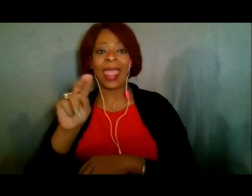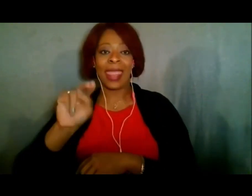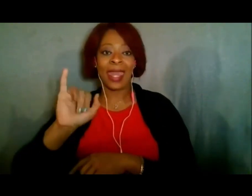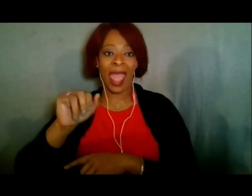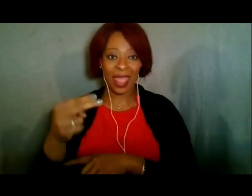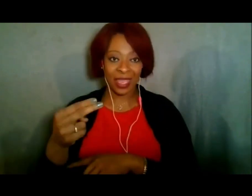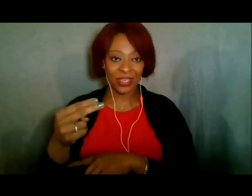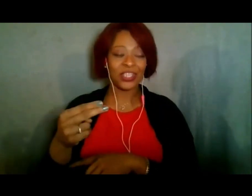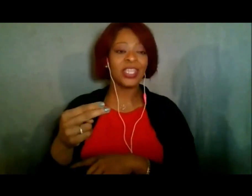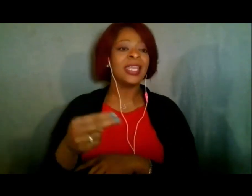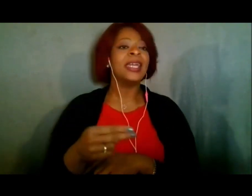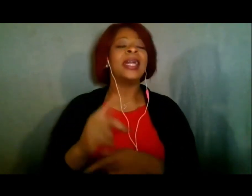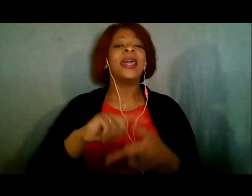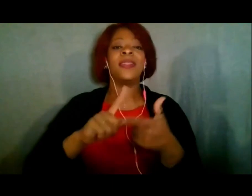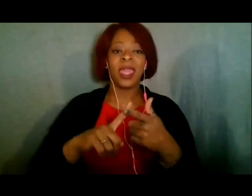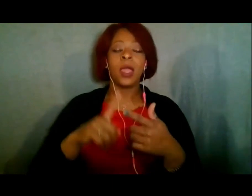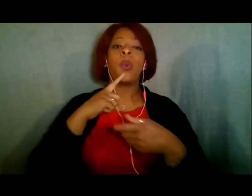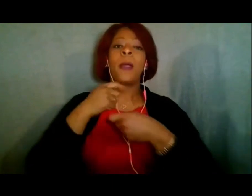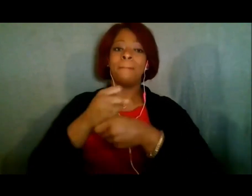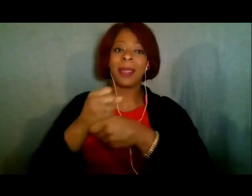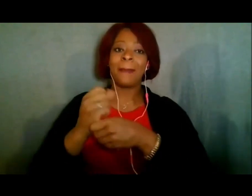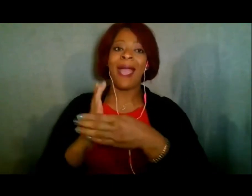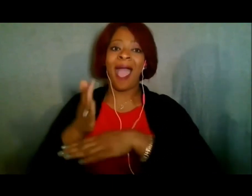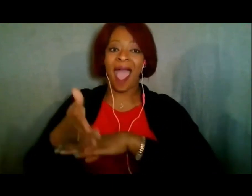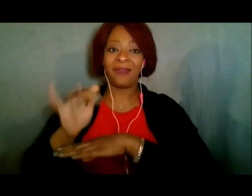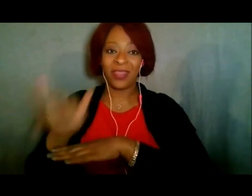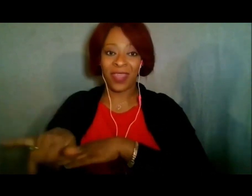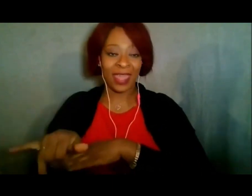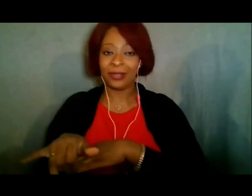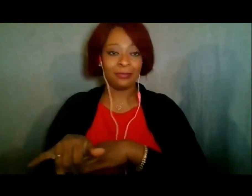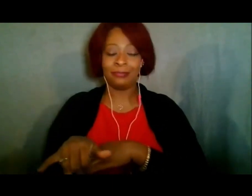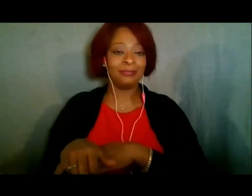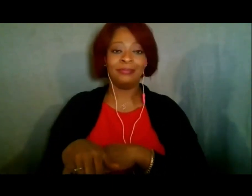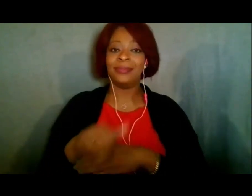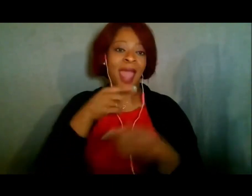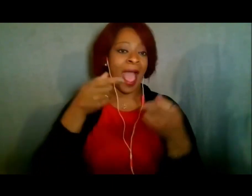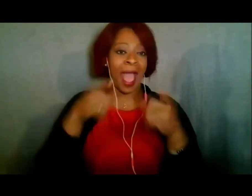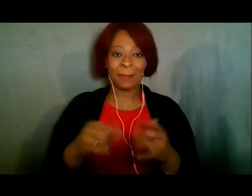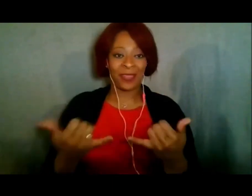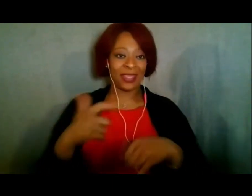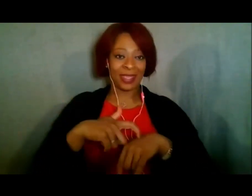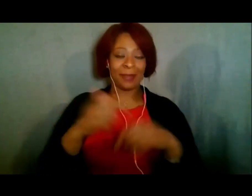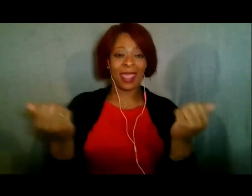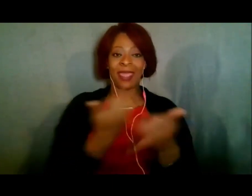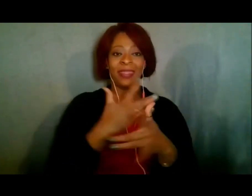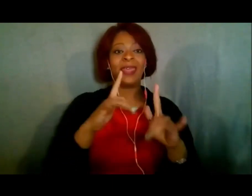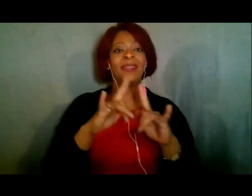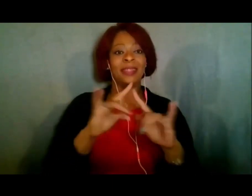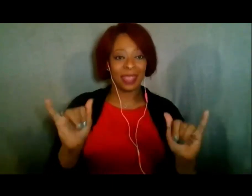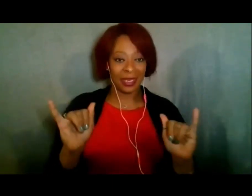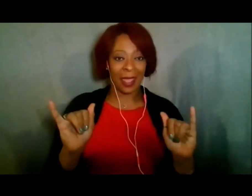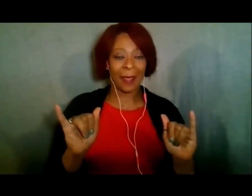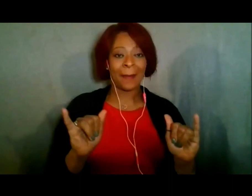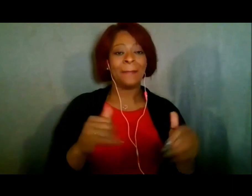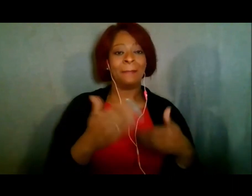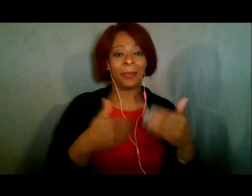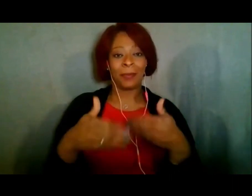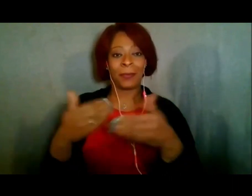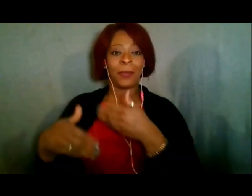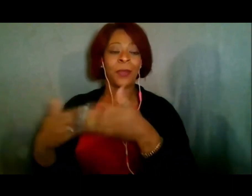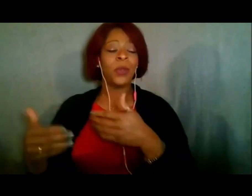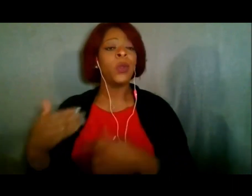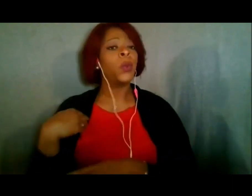And then we start manufacturing. And that's not what happened this time. We did everything all at once. We